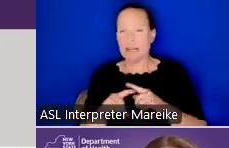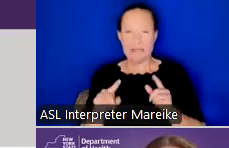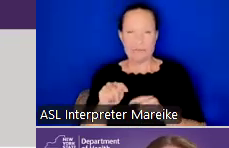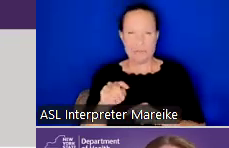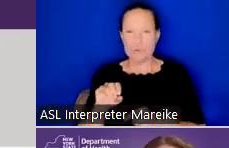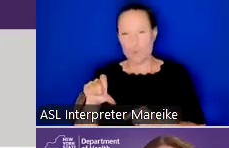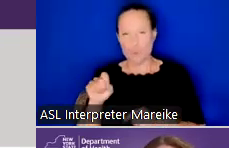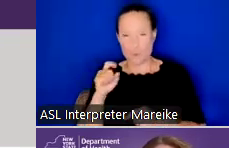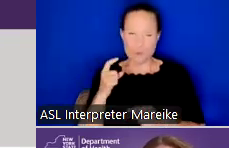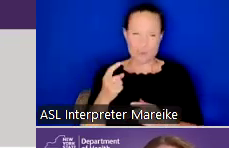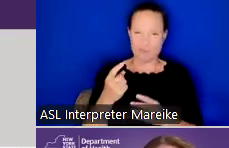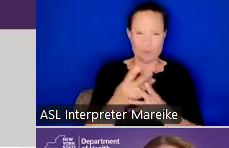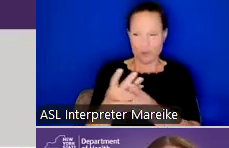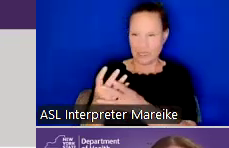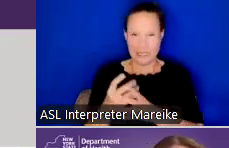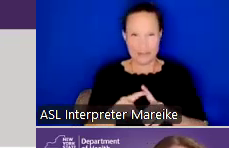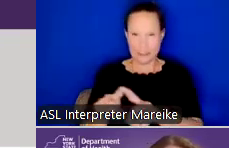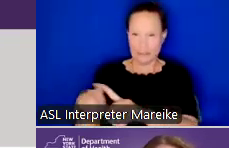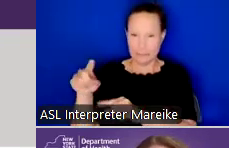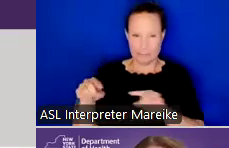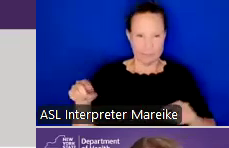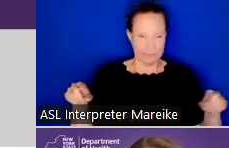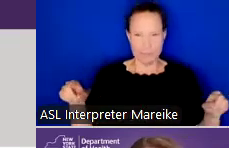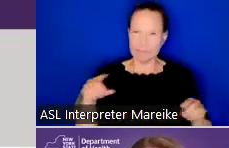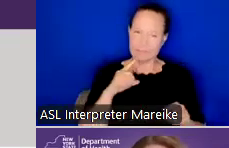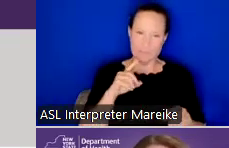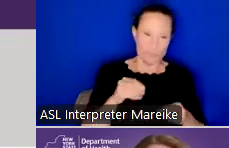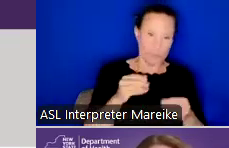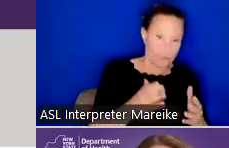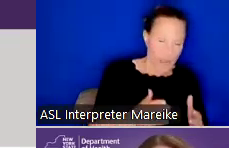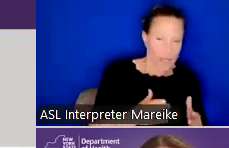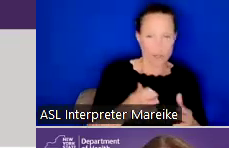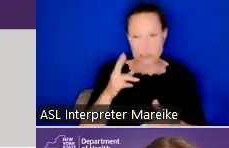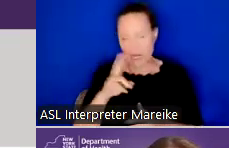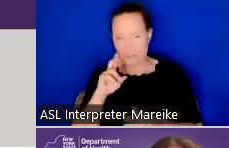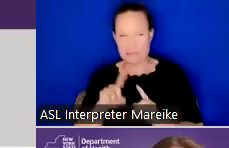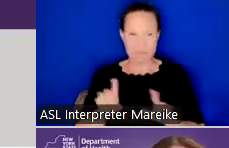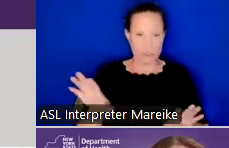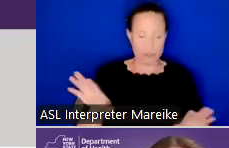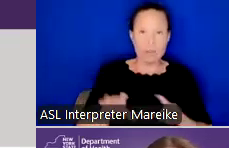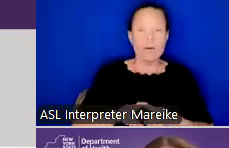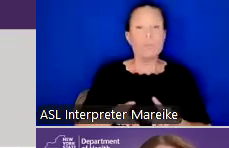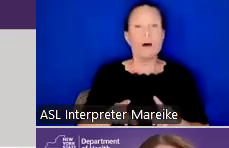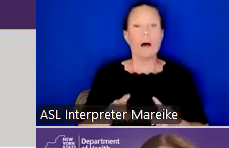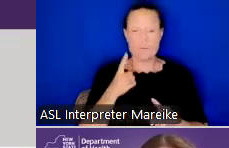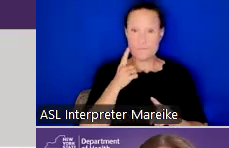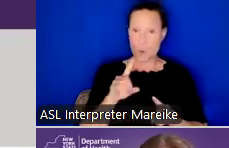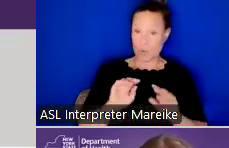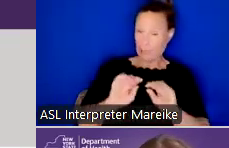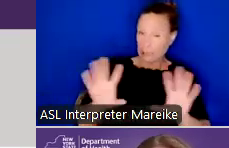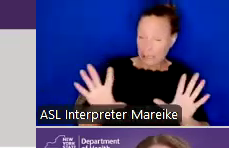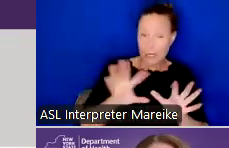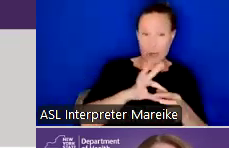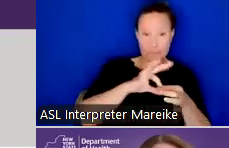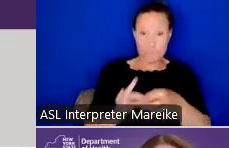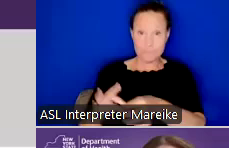there. People were using different ones in providers' offices and hospitals, but in order to have very clean and concise